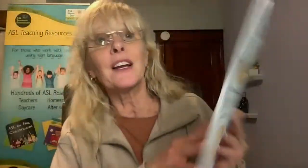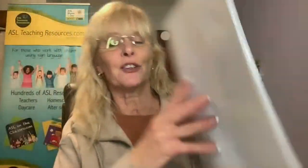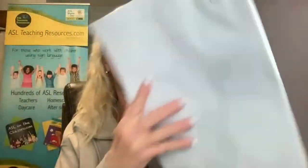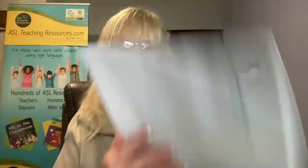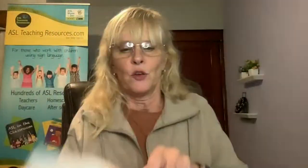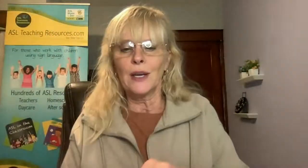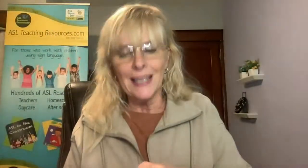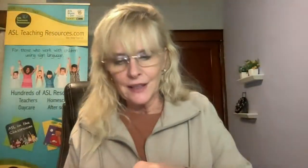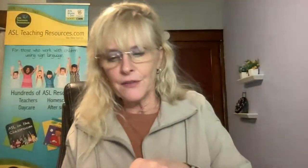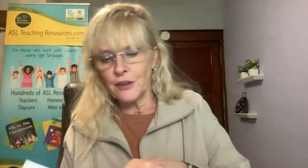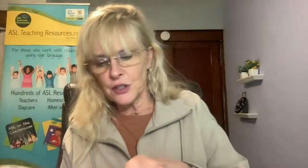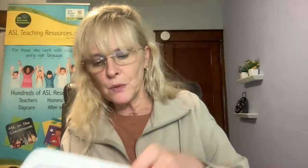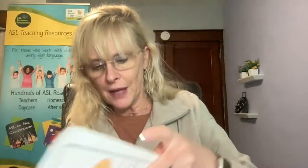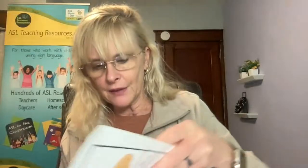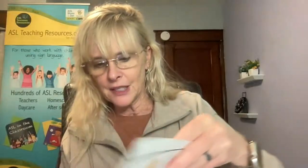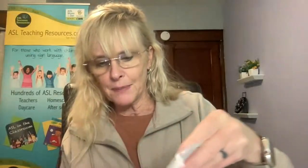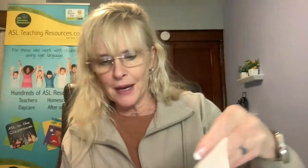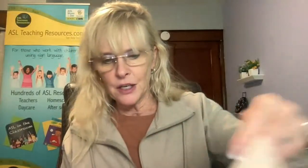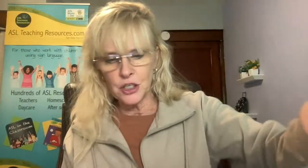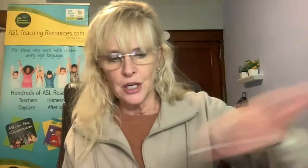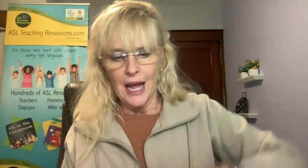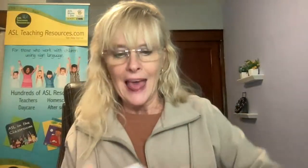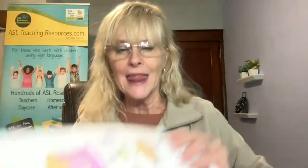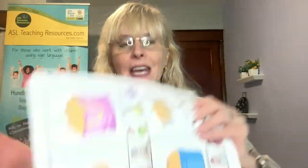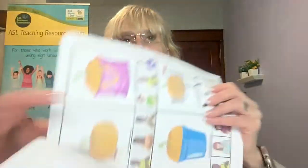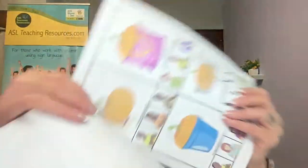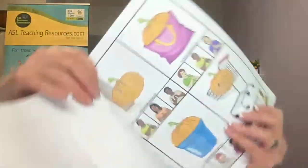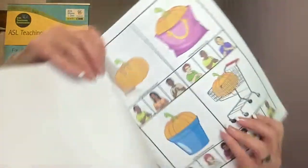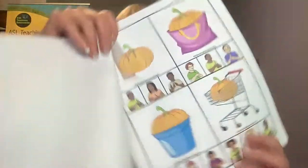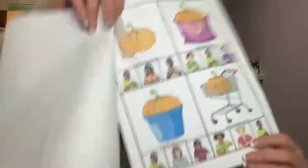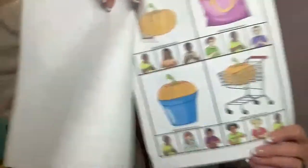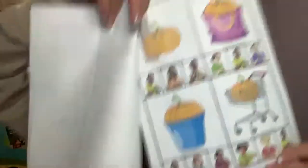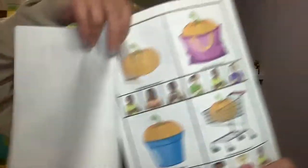Spanish. You can get the version without the Spanish. Then you also have them with